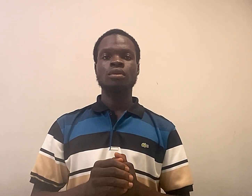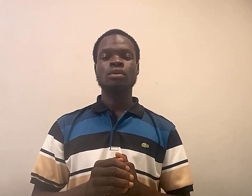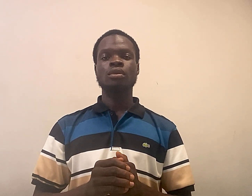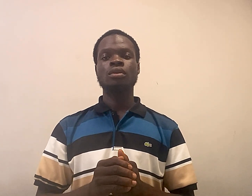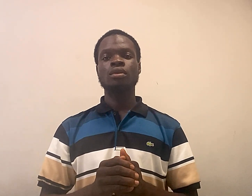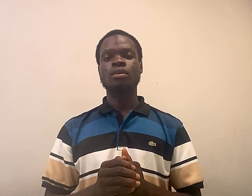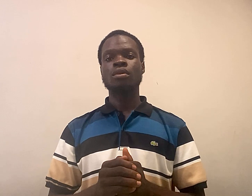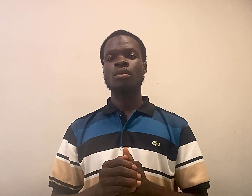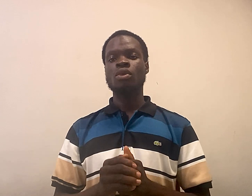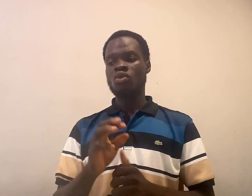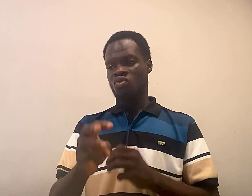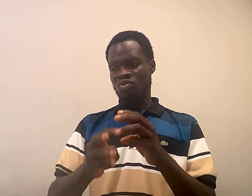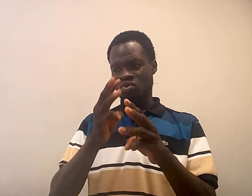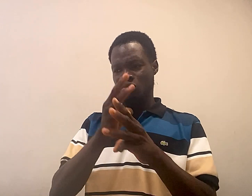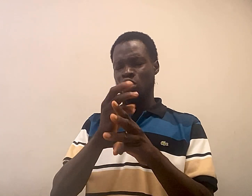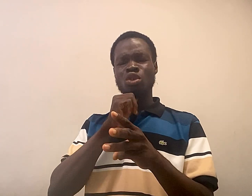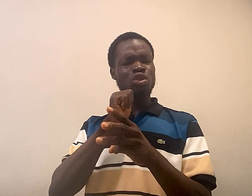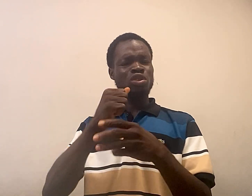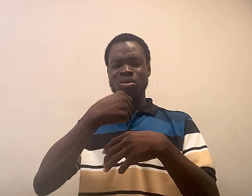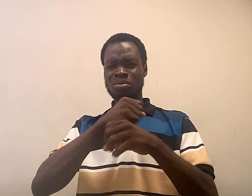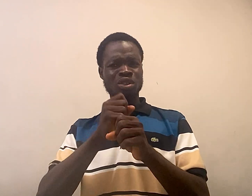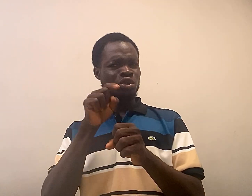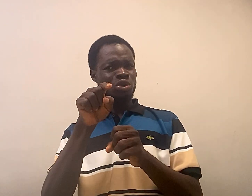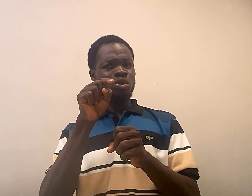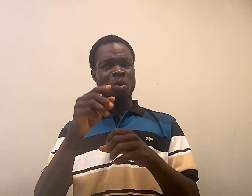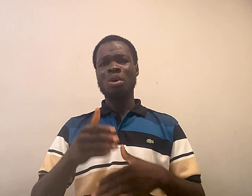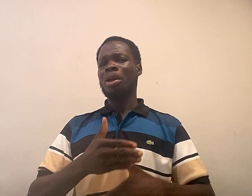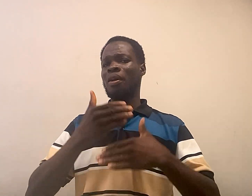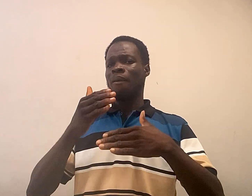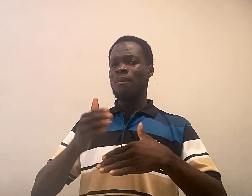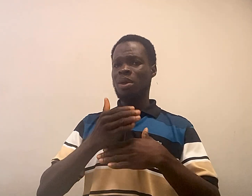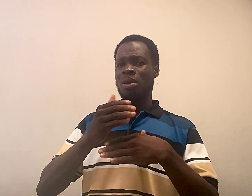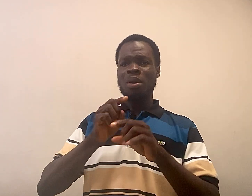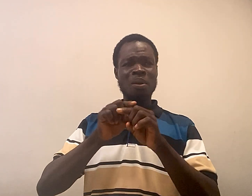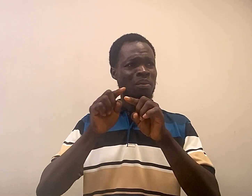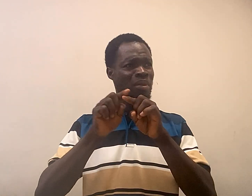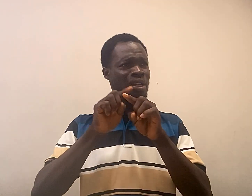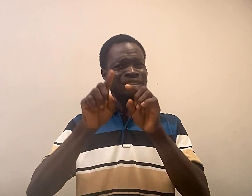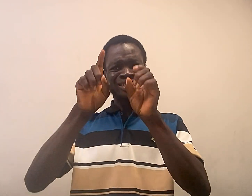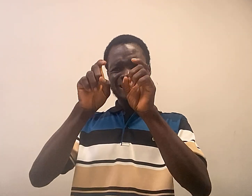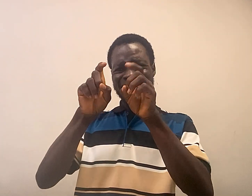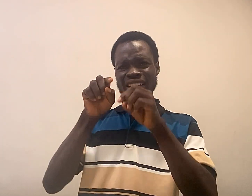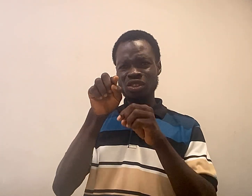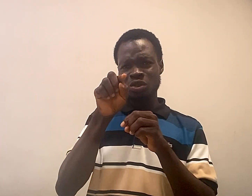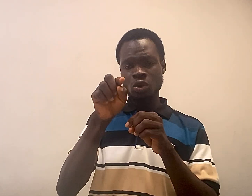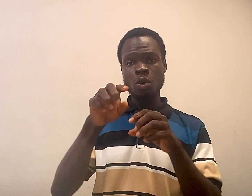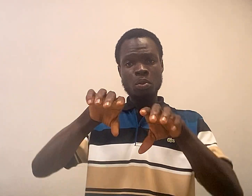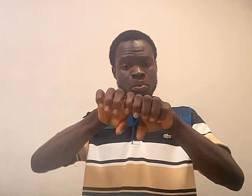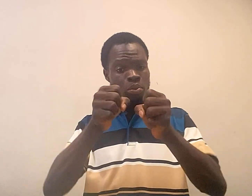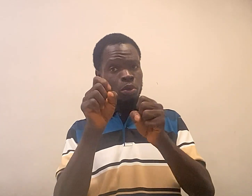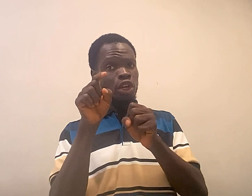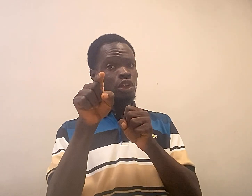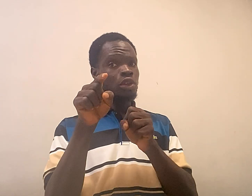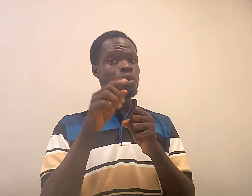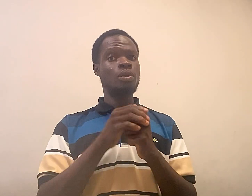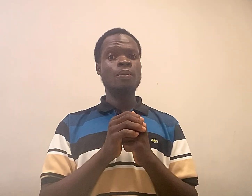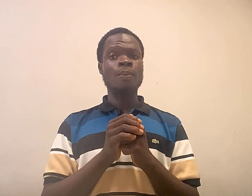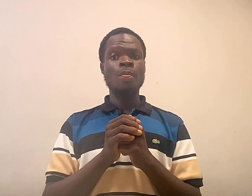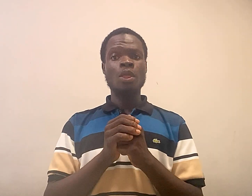The world is not meant to make you happy. It's meant to test you, break you, expose your